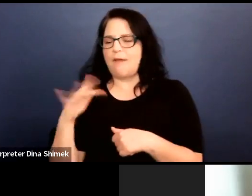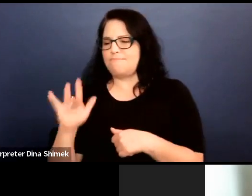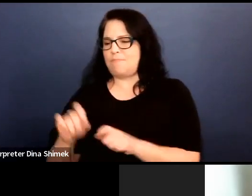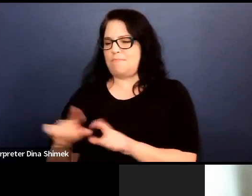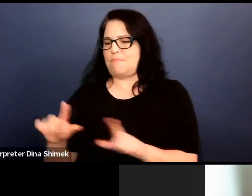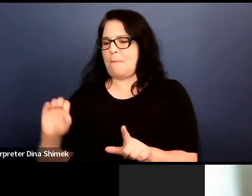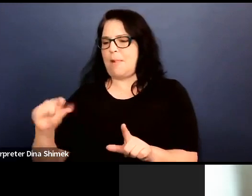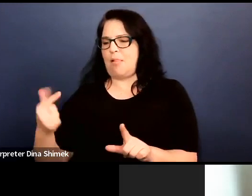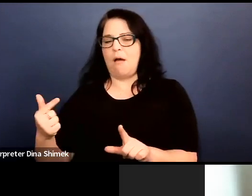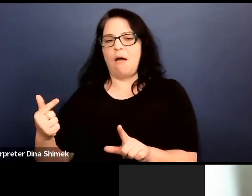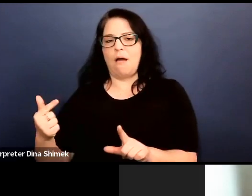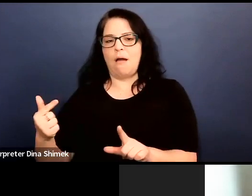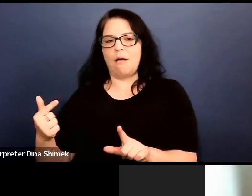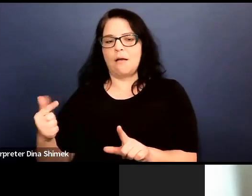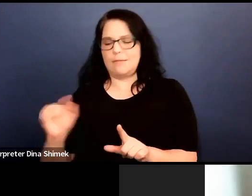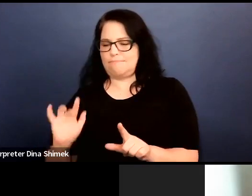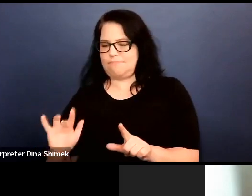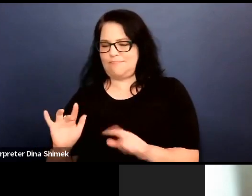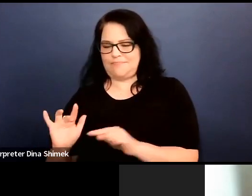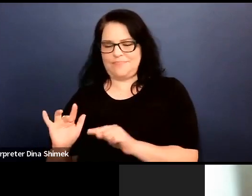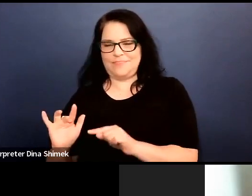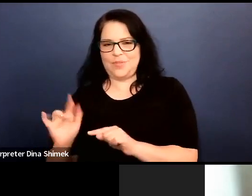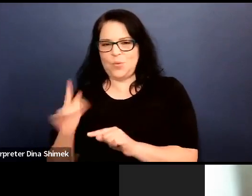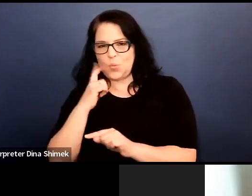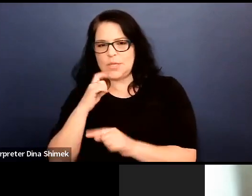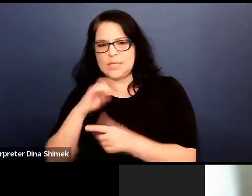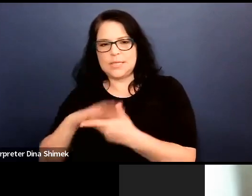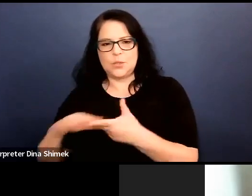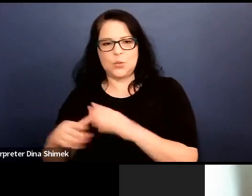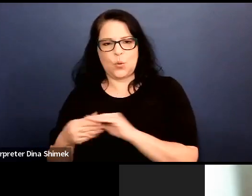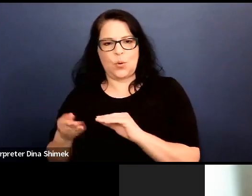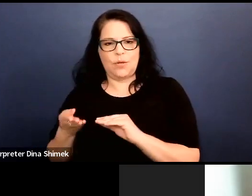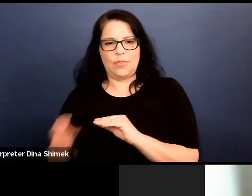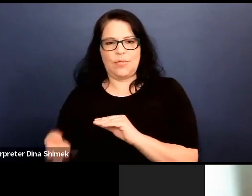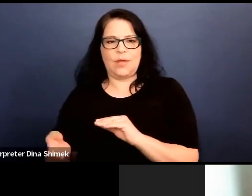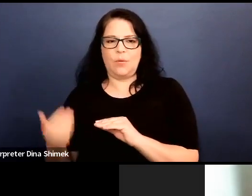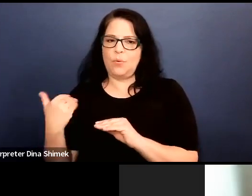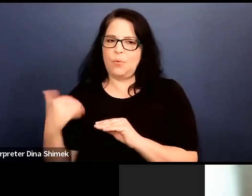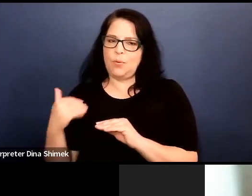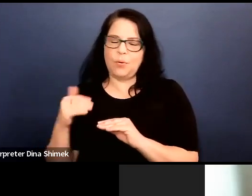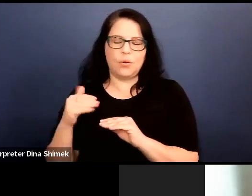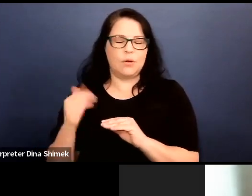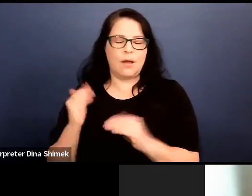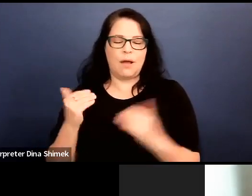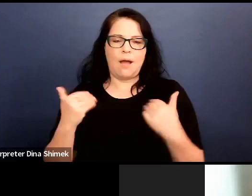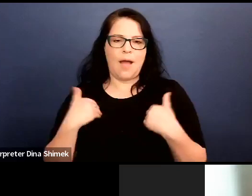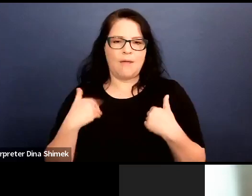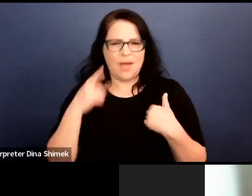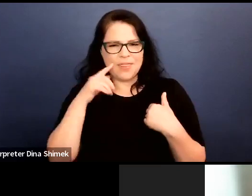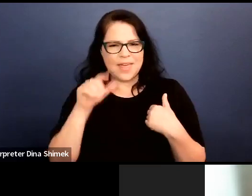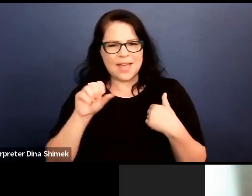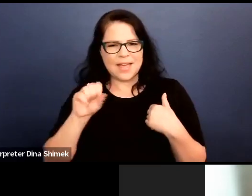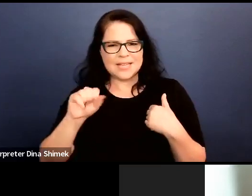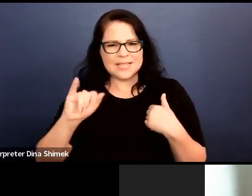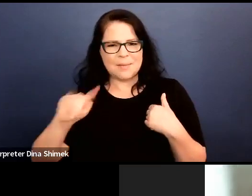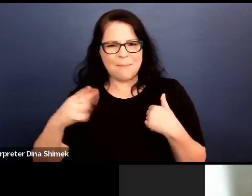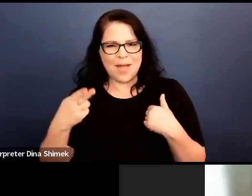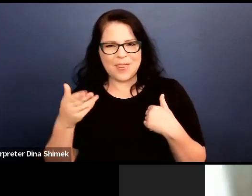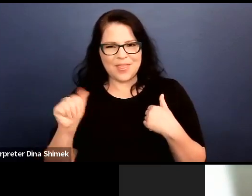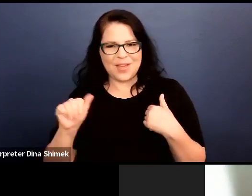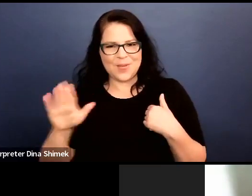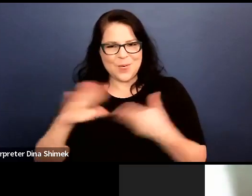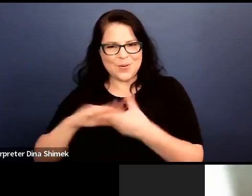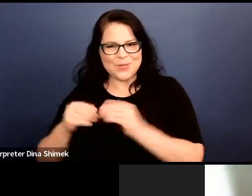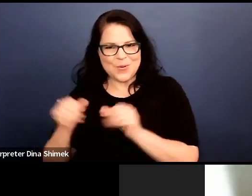towards the bottom of our home screen, you can click on our latest story. But we have some great, I think Samantha, I think you're on there as well, some